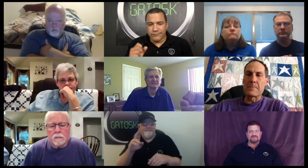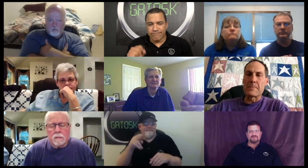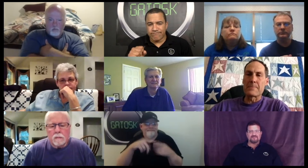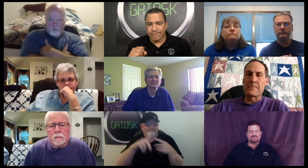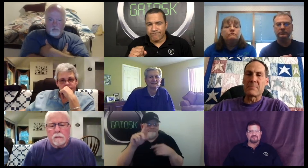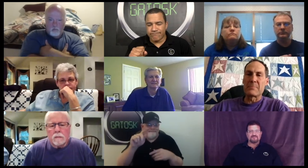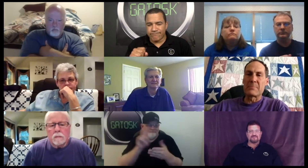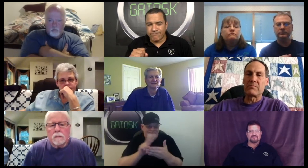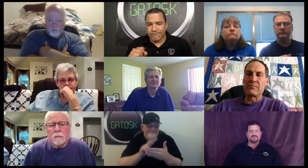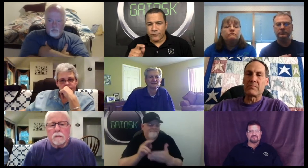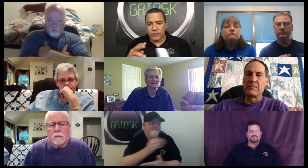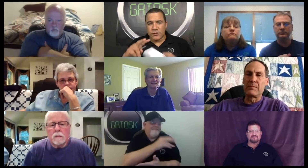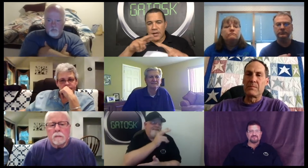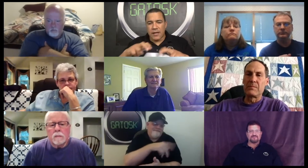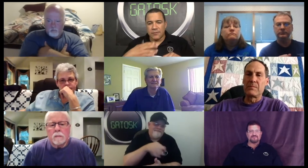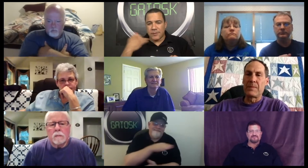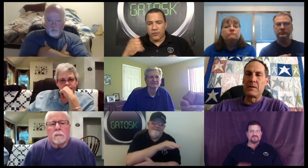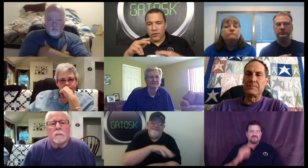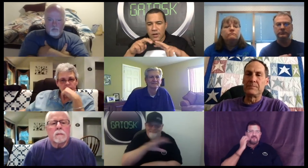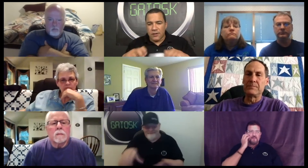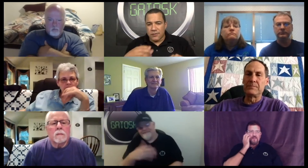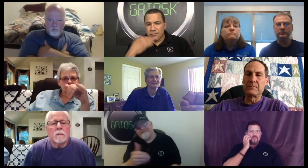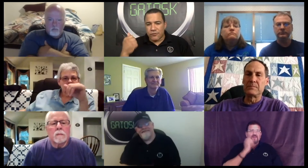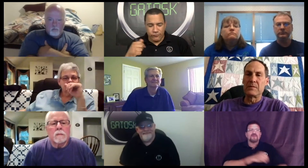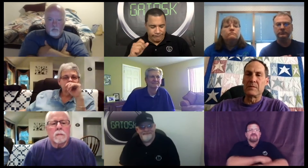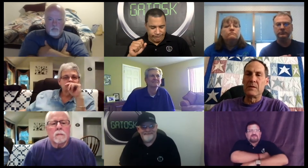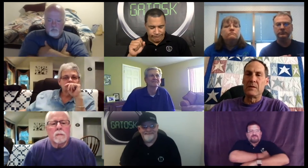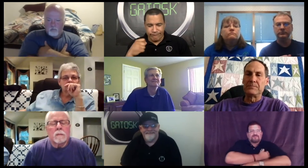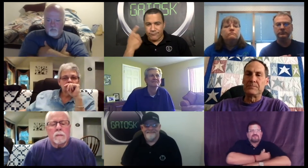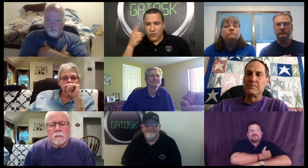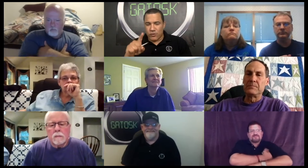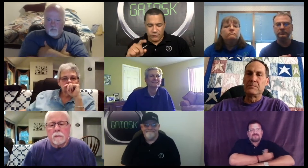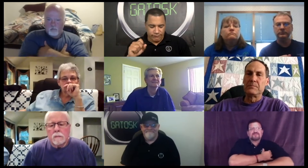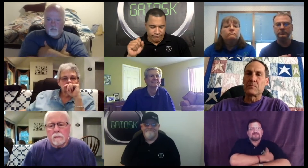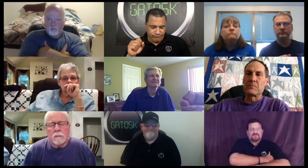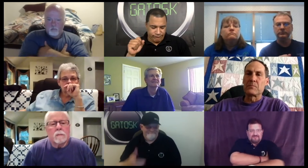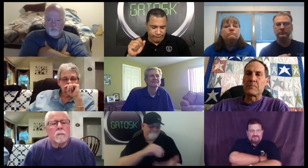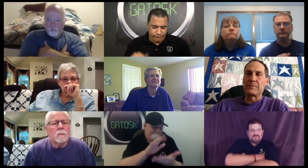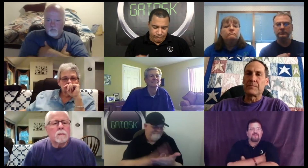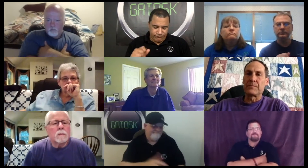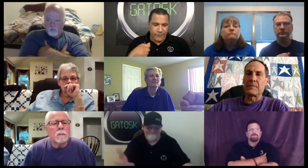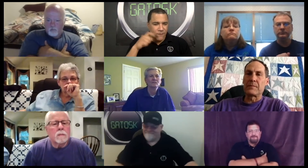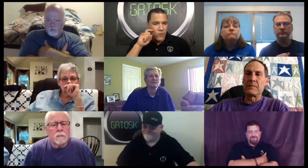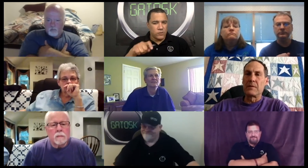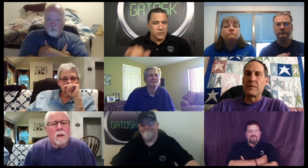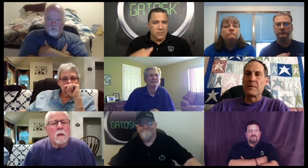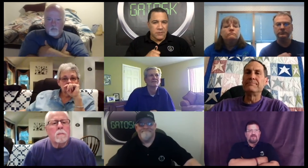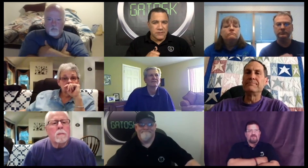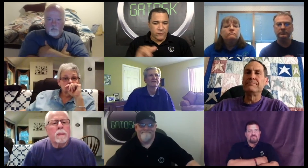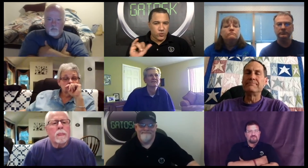the way that the up to date figures, a better analysis. I agree. I have noticed